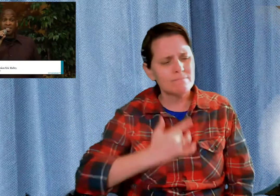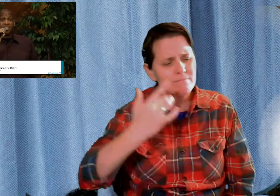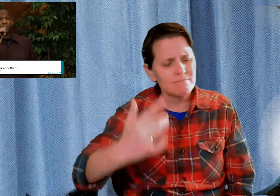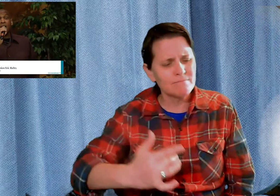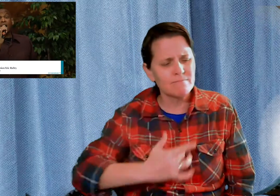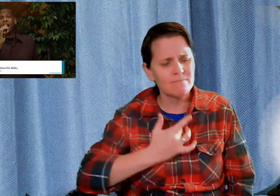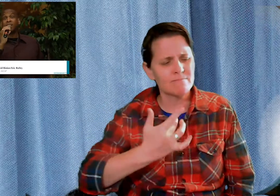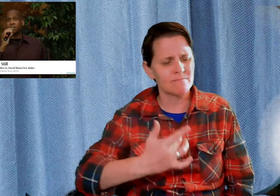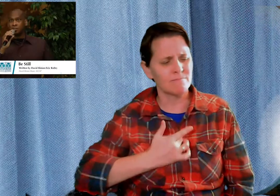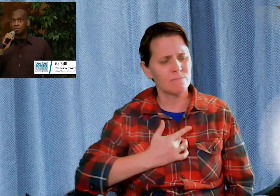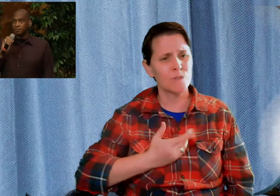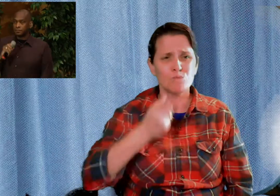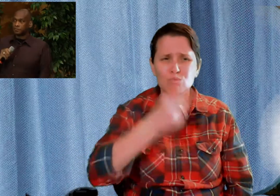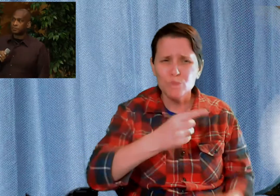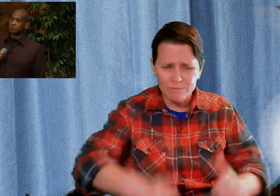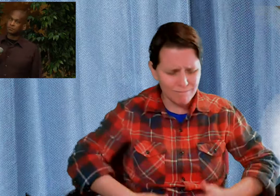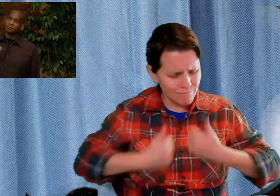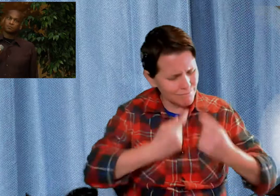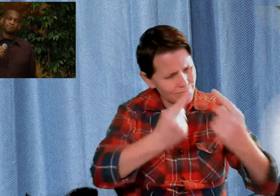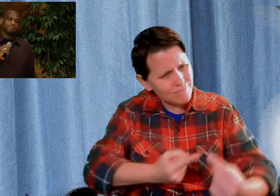caught in a struggle,